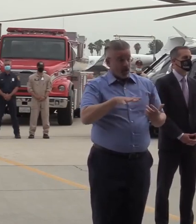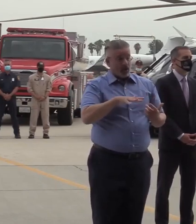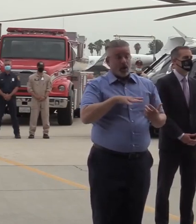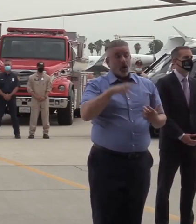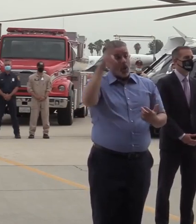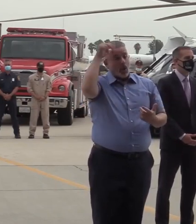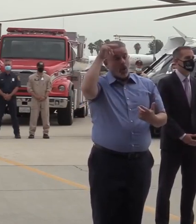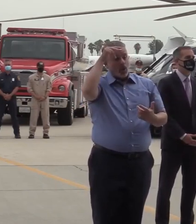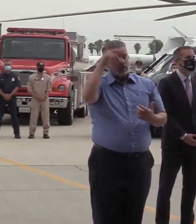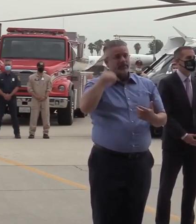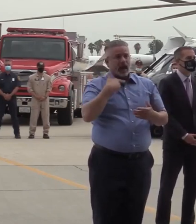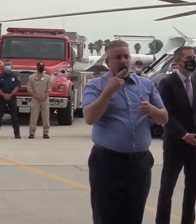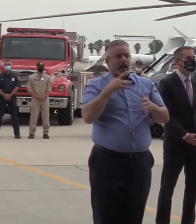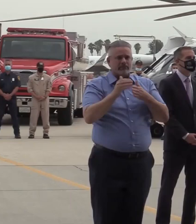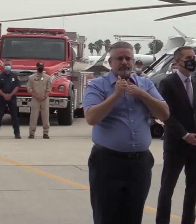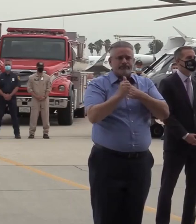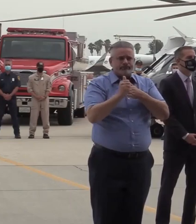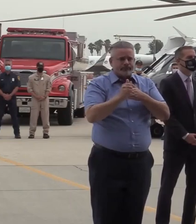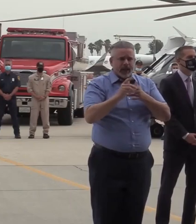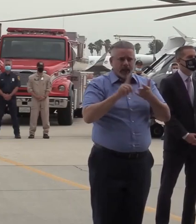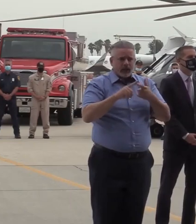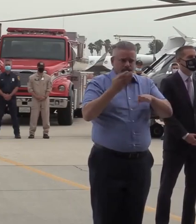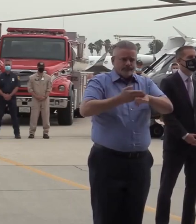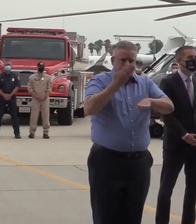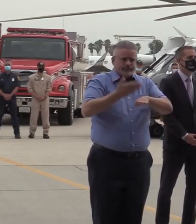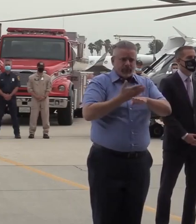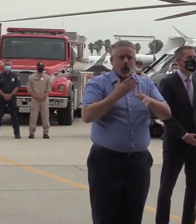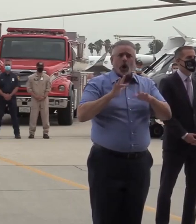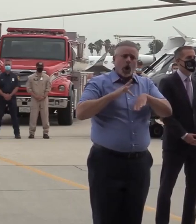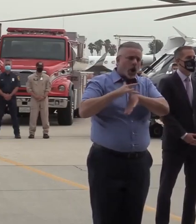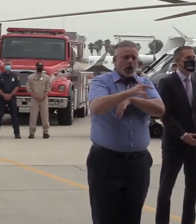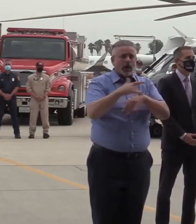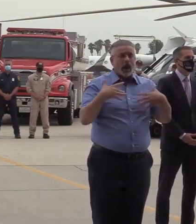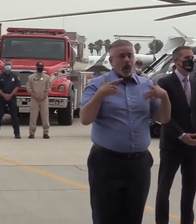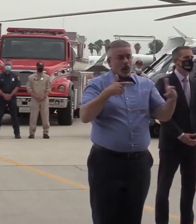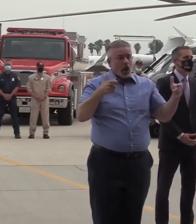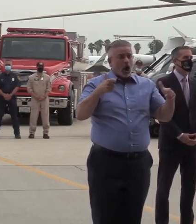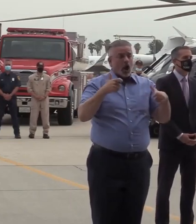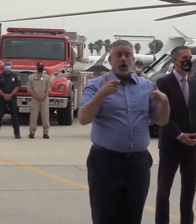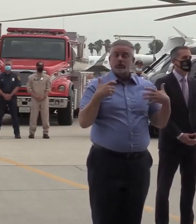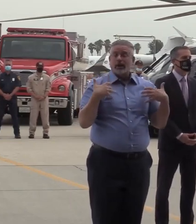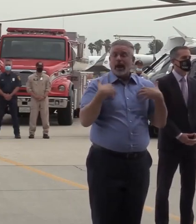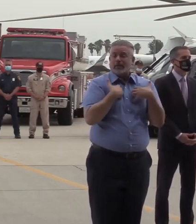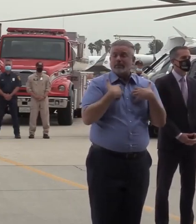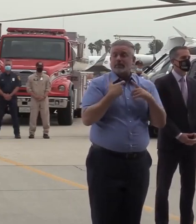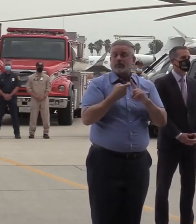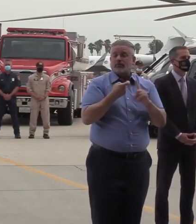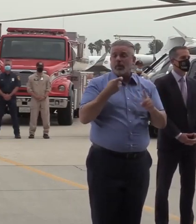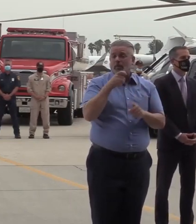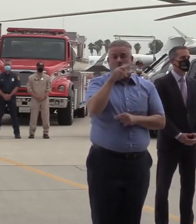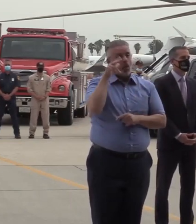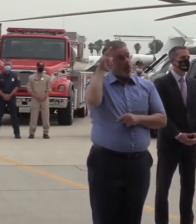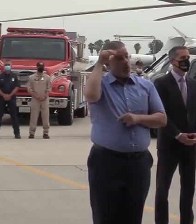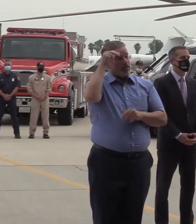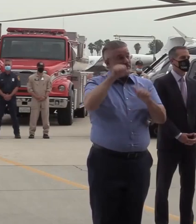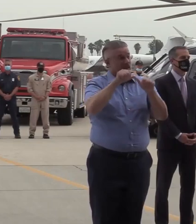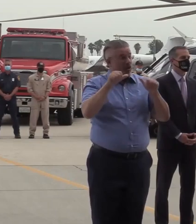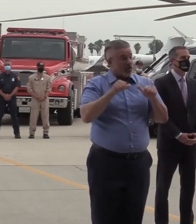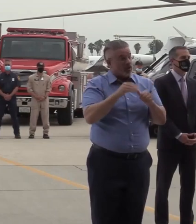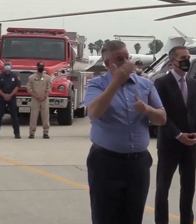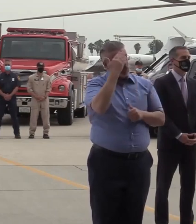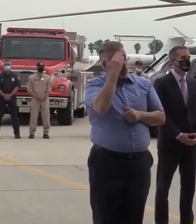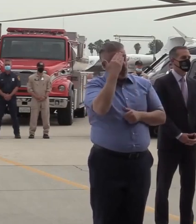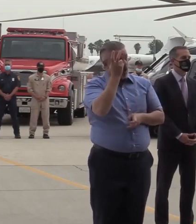I led the overhaul of early evacuations for large animals in equine areas, because we know how difficult